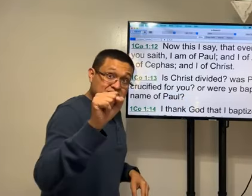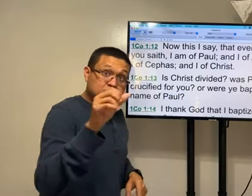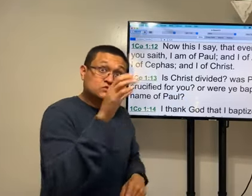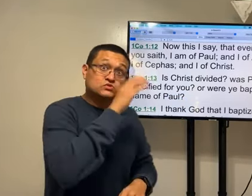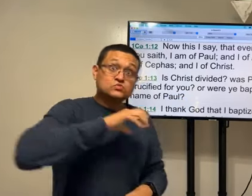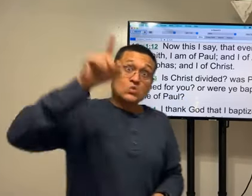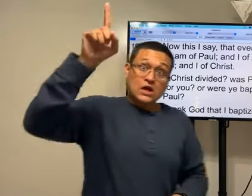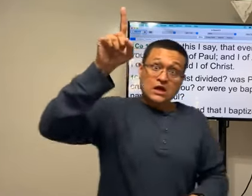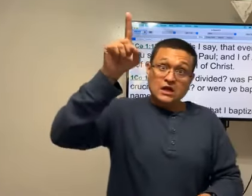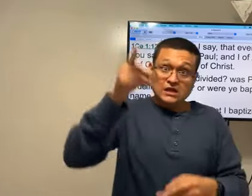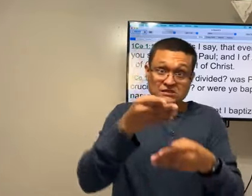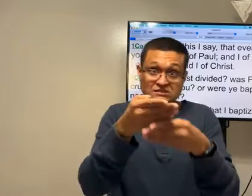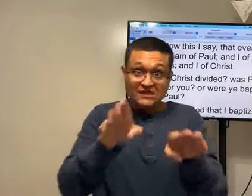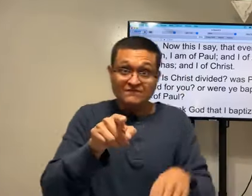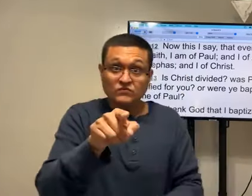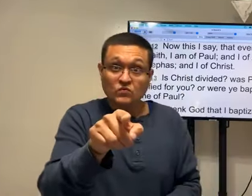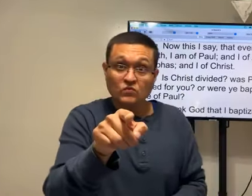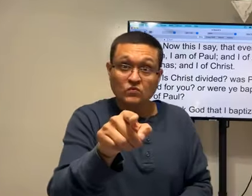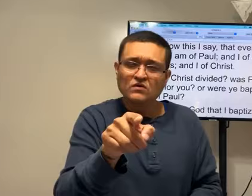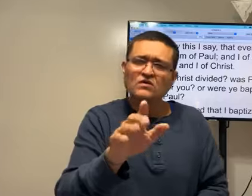And he says, is Christ divided?